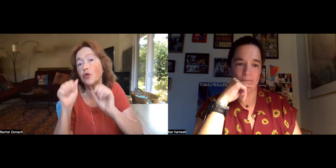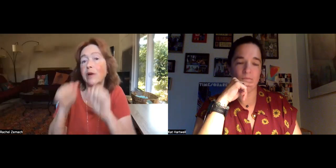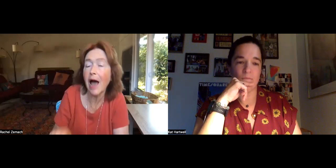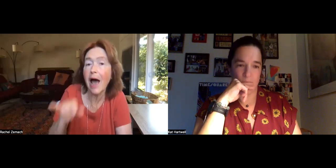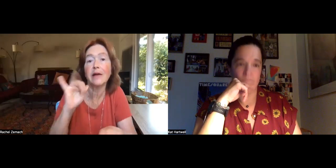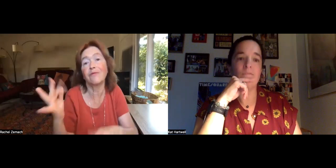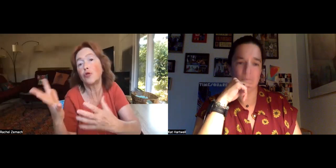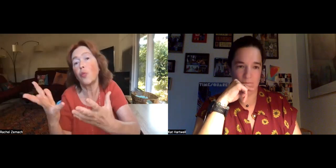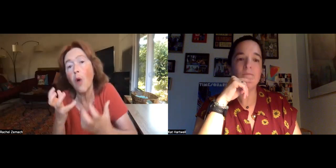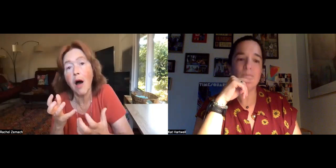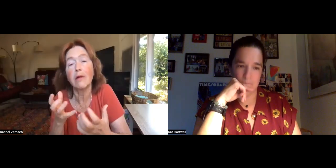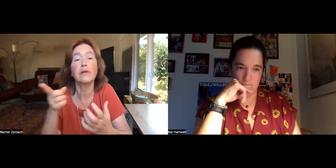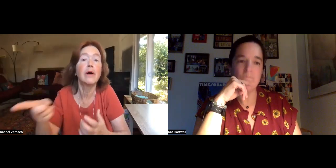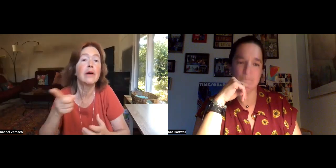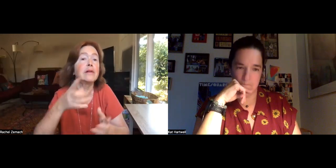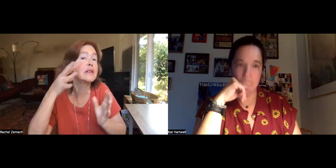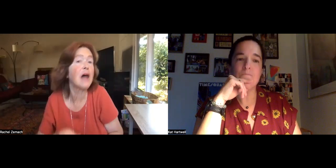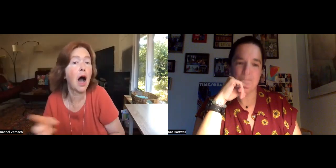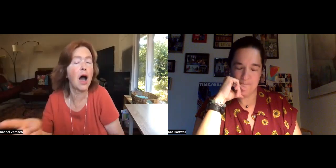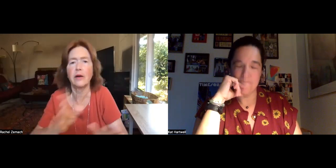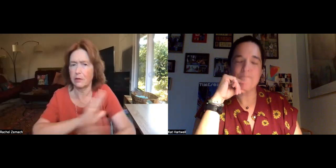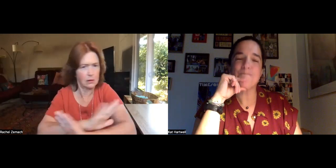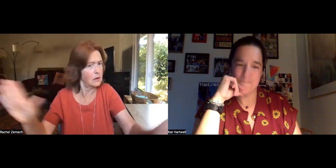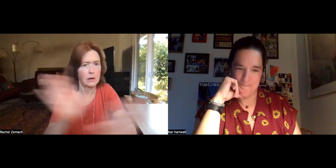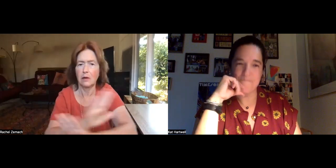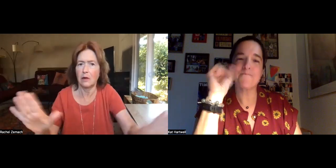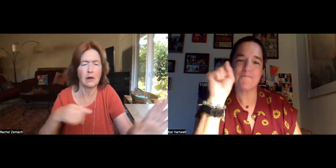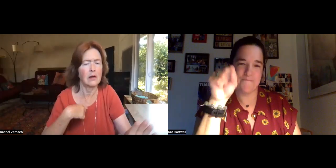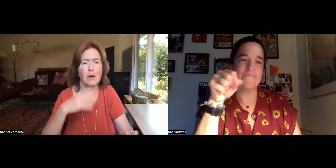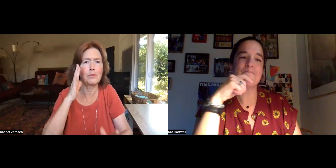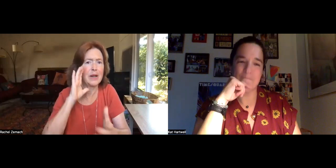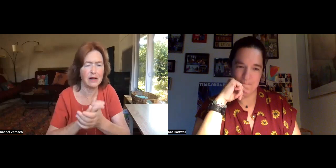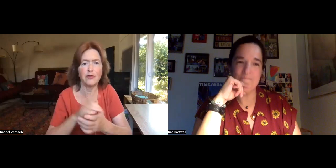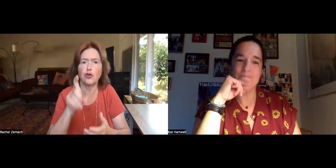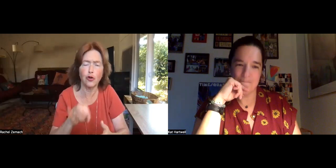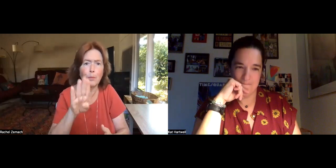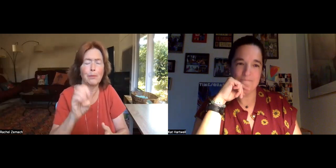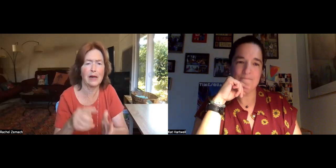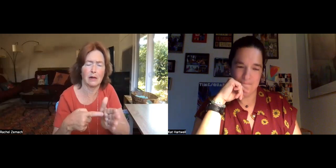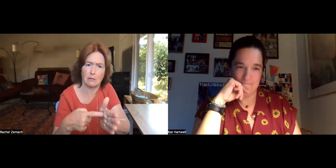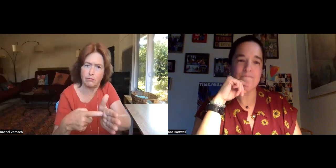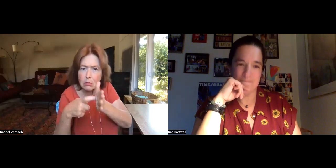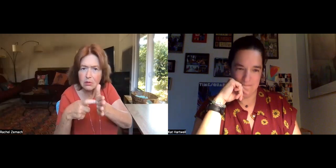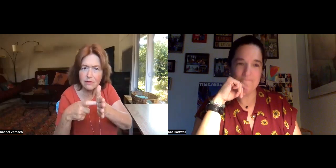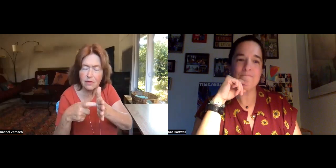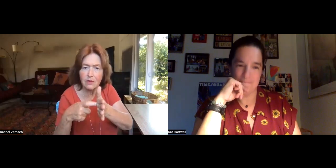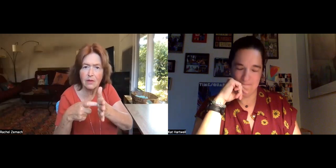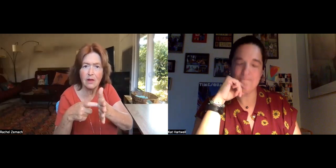you can, if you want, decide. It should be done.